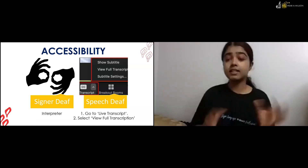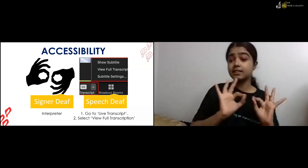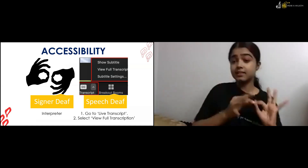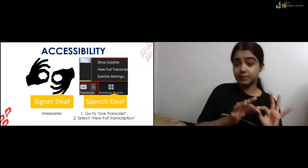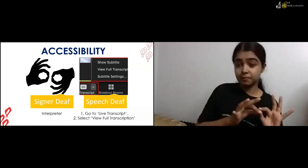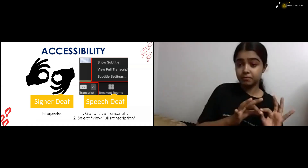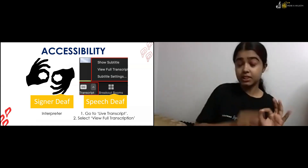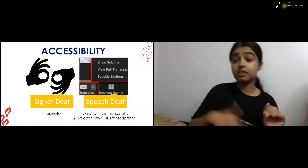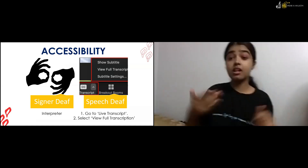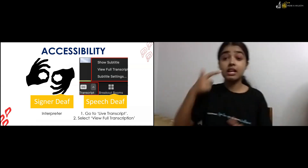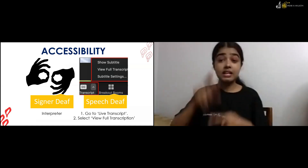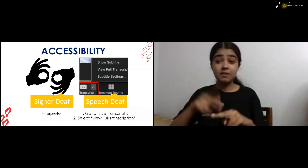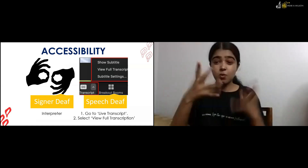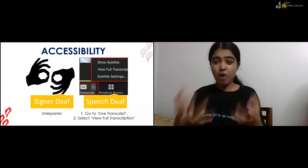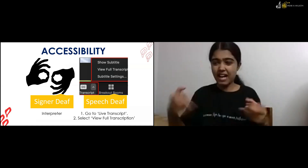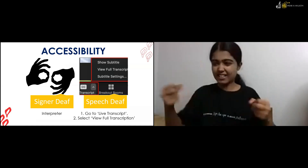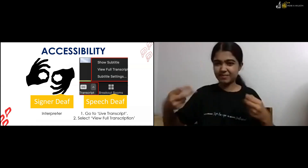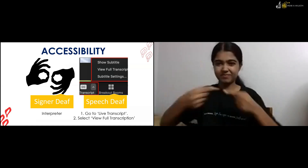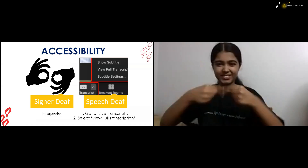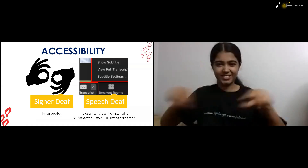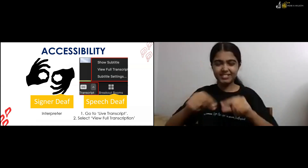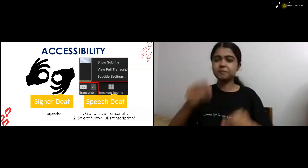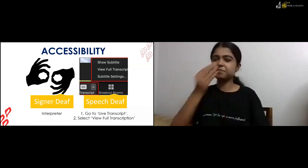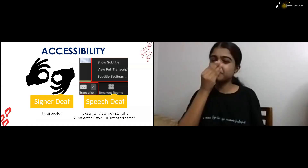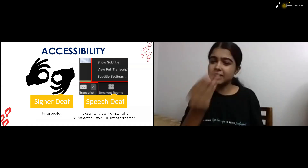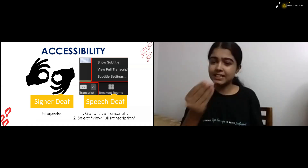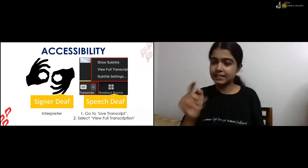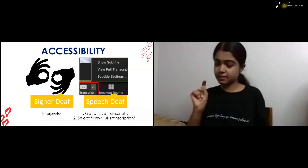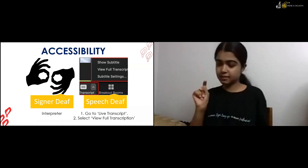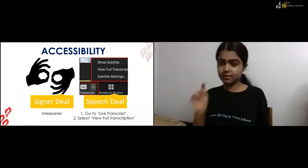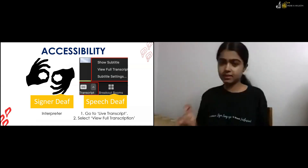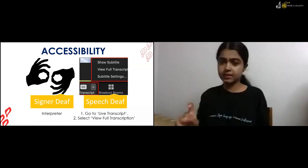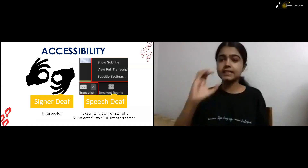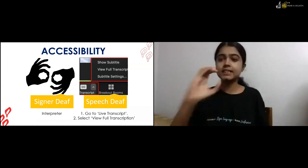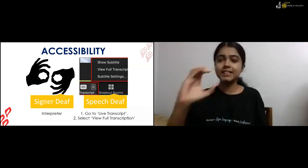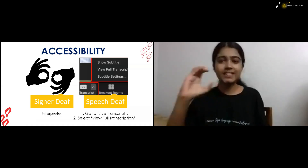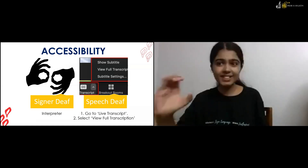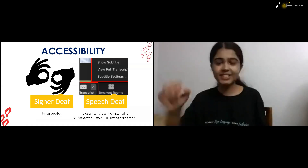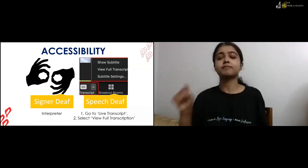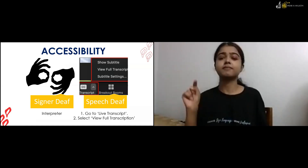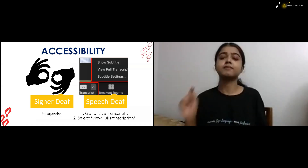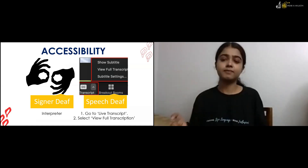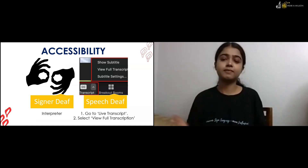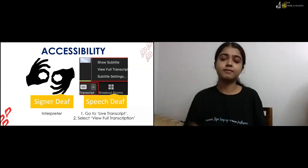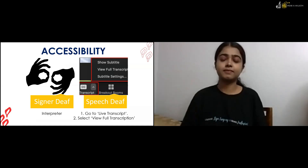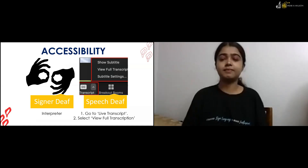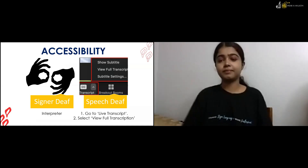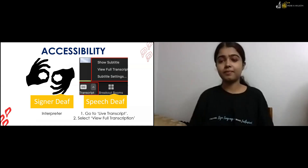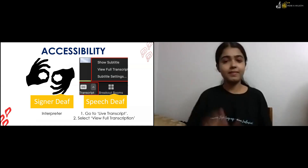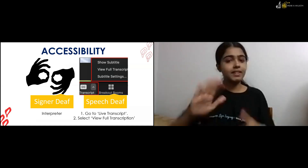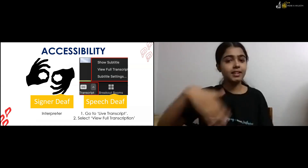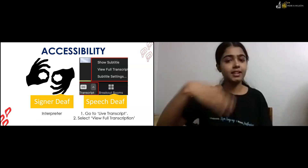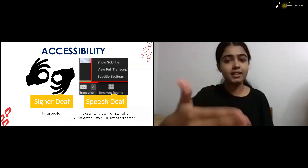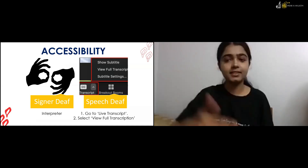So we have the accessible session today. We have the interpreters who will be voicing, and also we have the closed